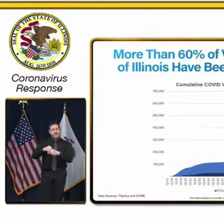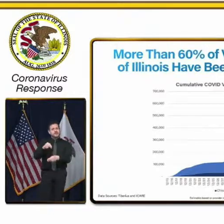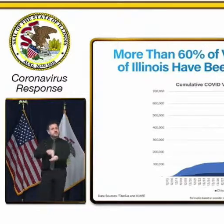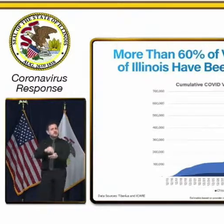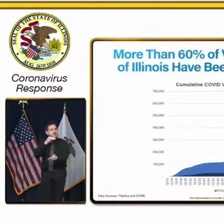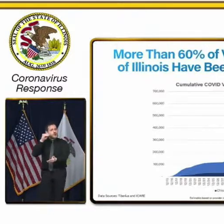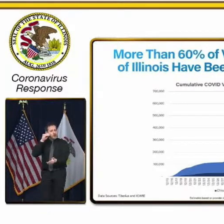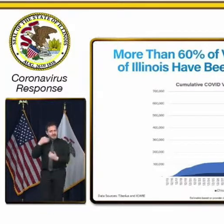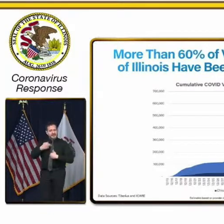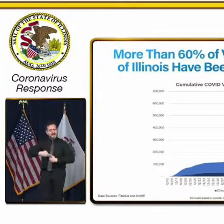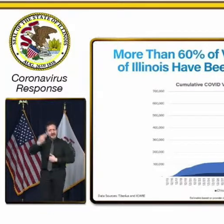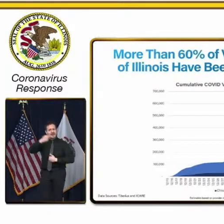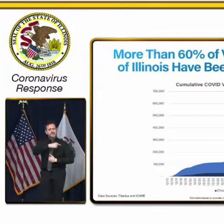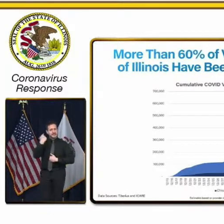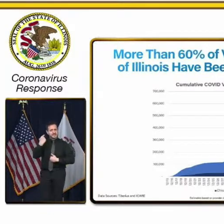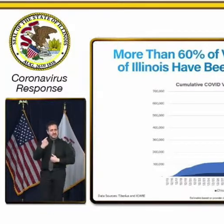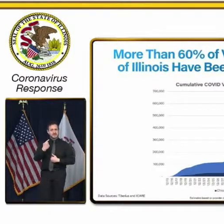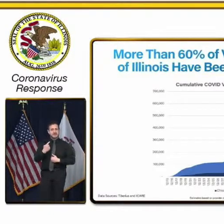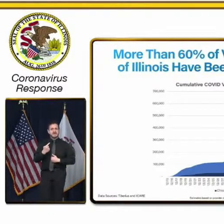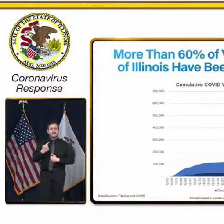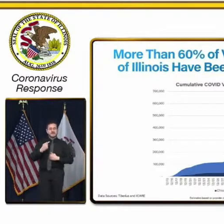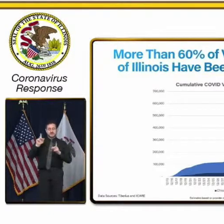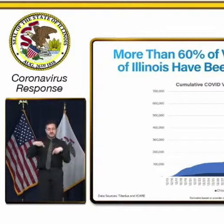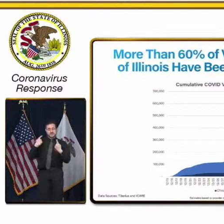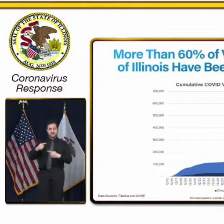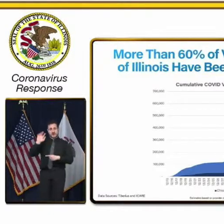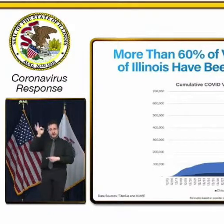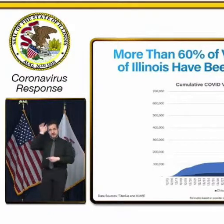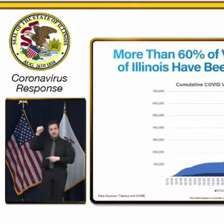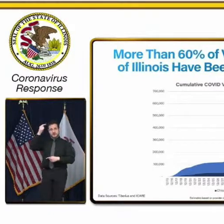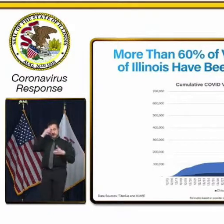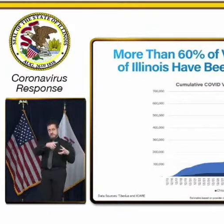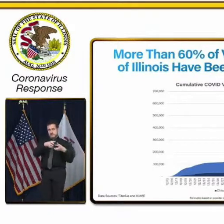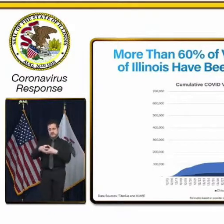today, the federal government has set aside